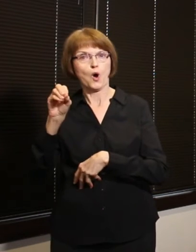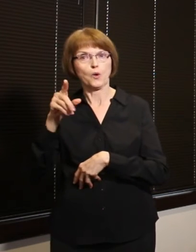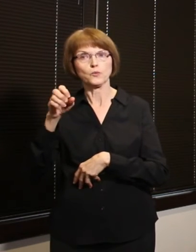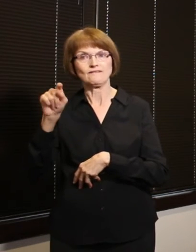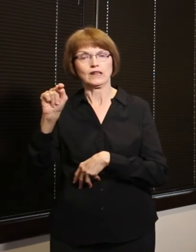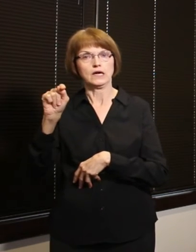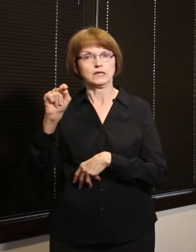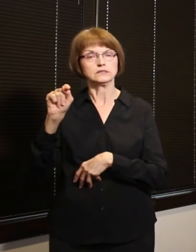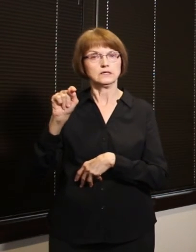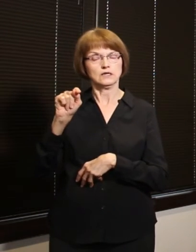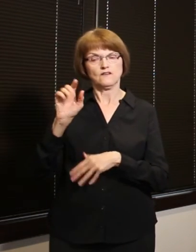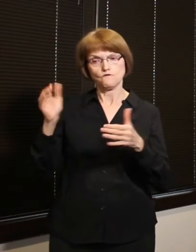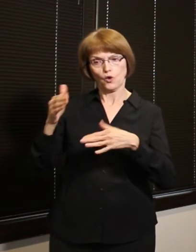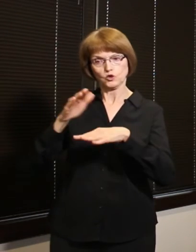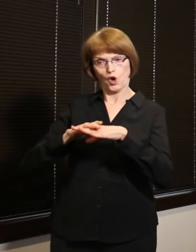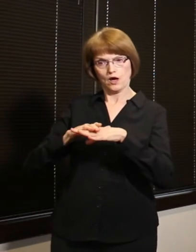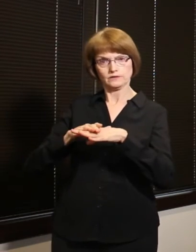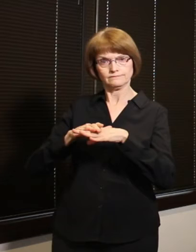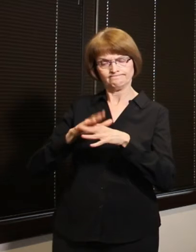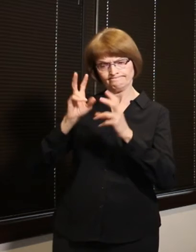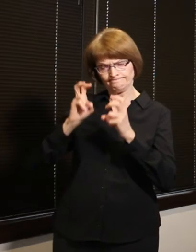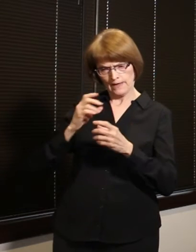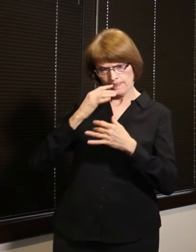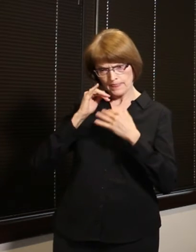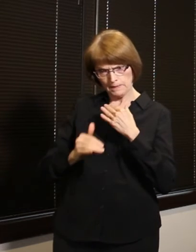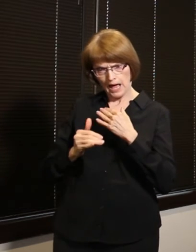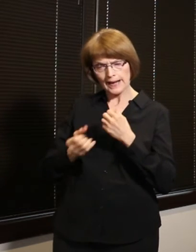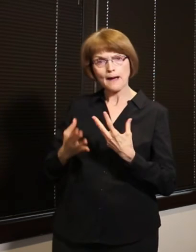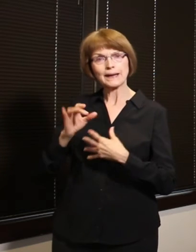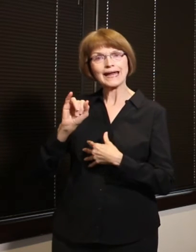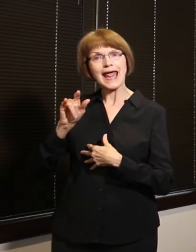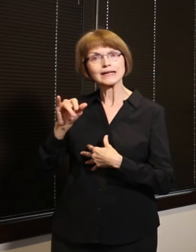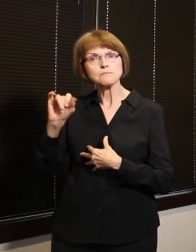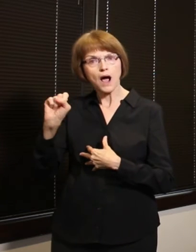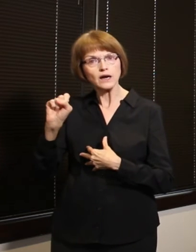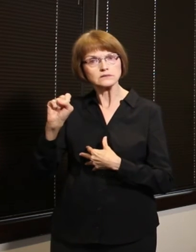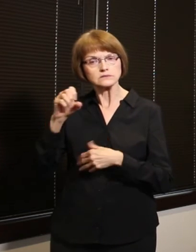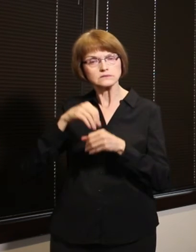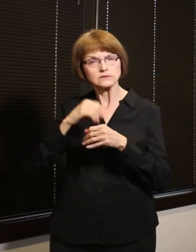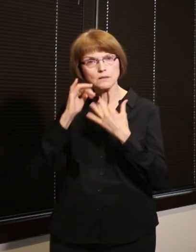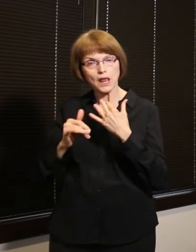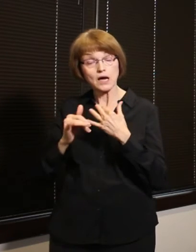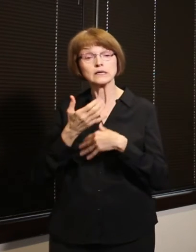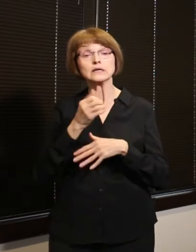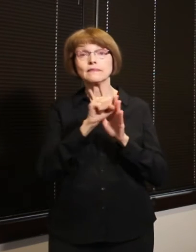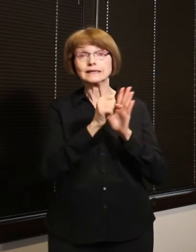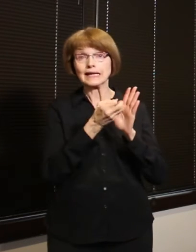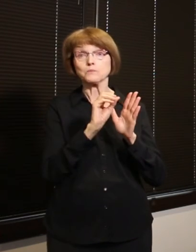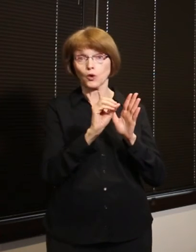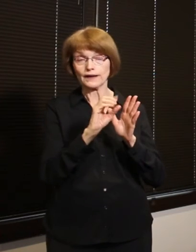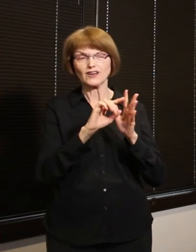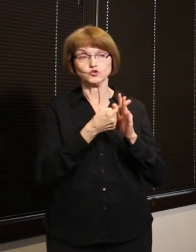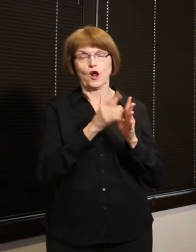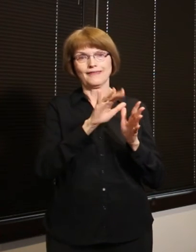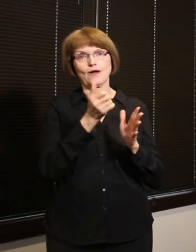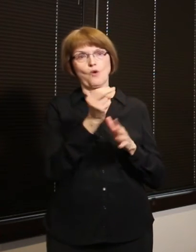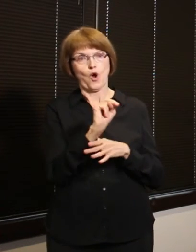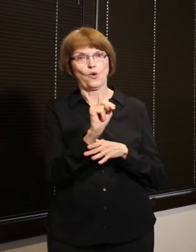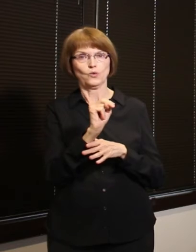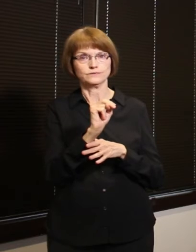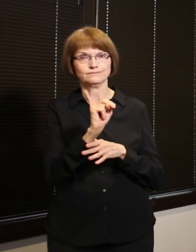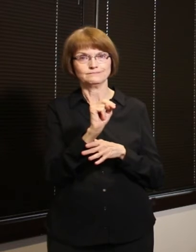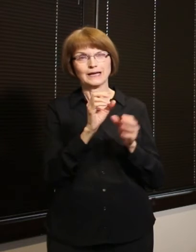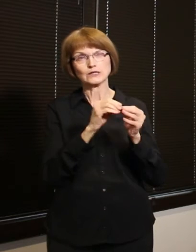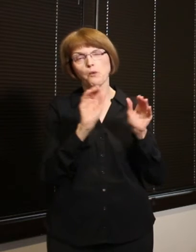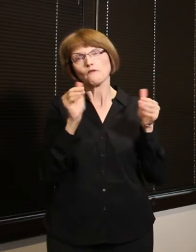for antibodies in the blood. The state of Missouri has embarked on a prevalence study, although it's more of a focused